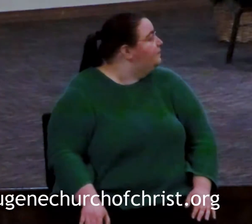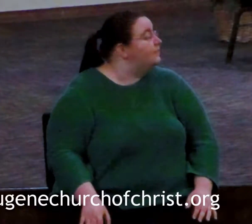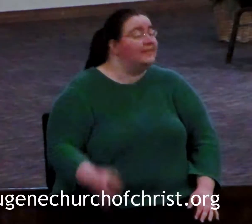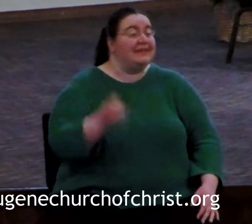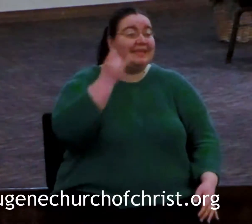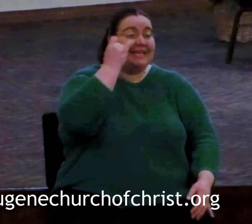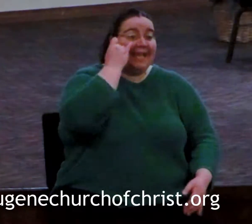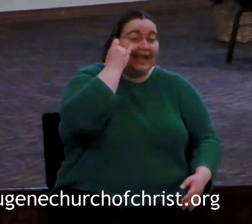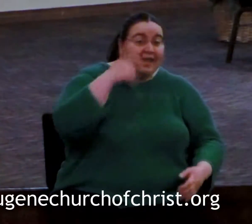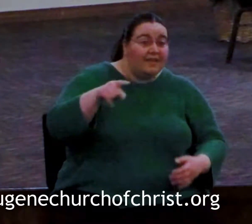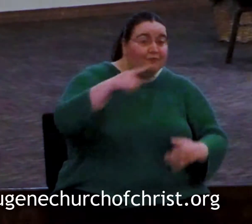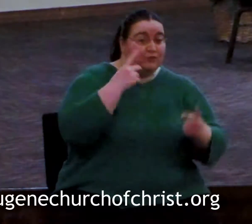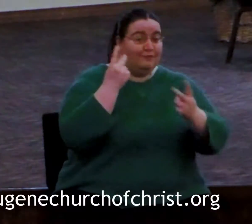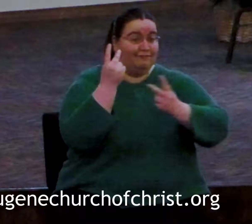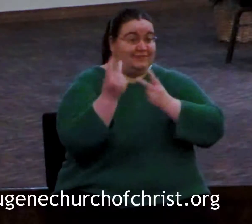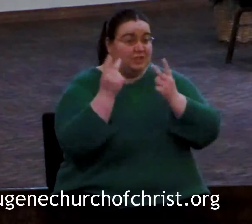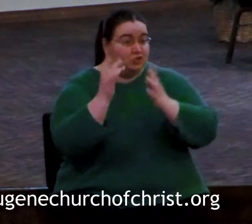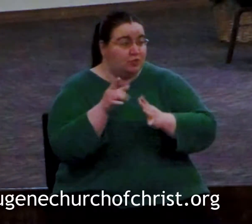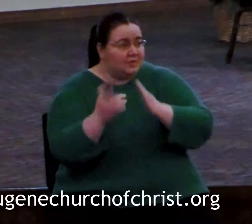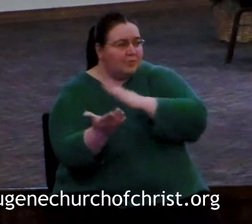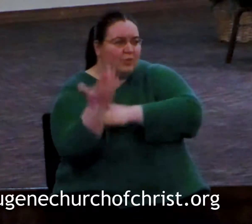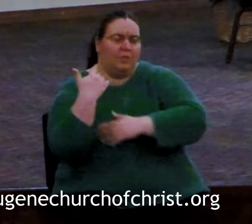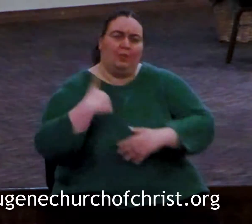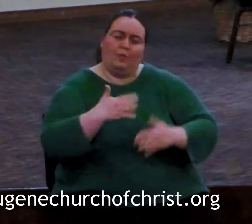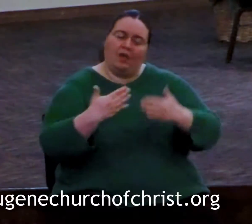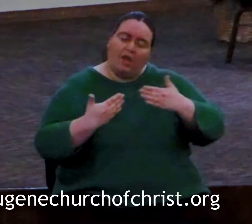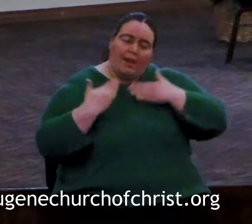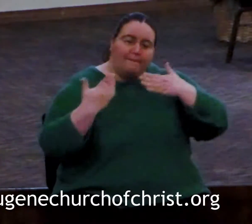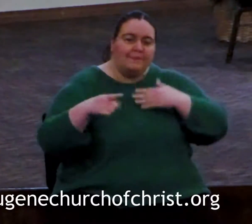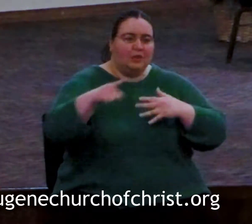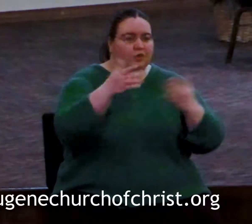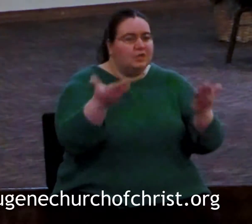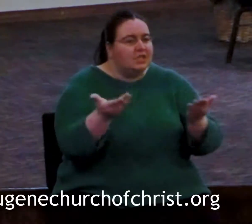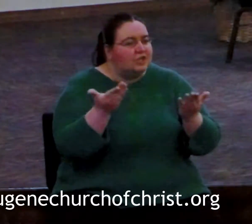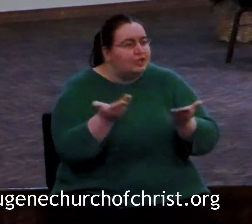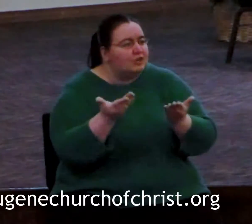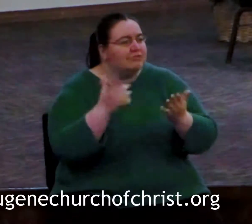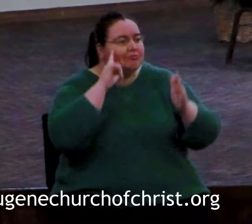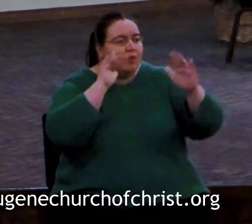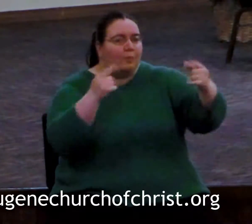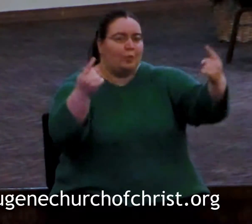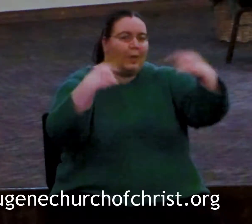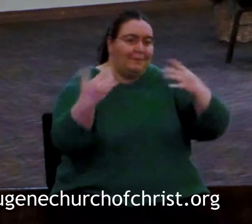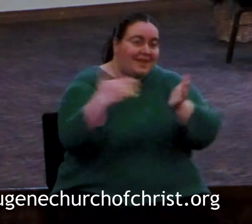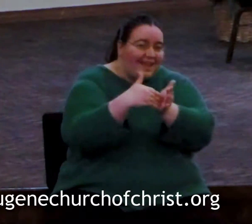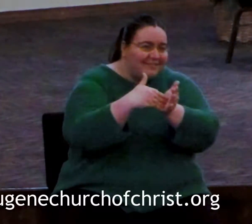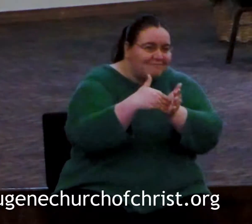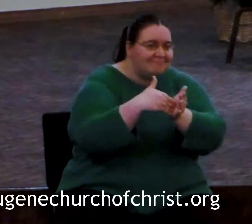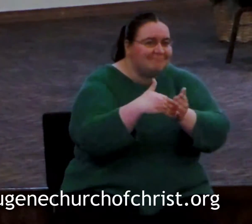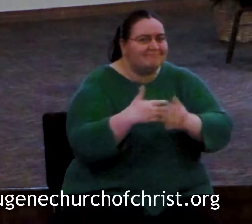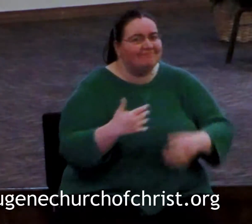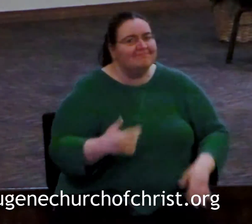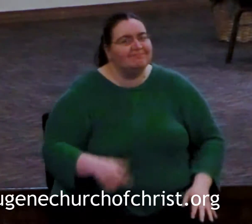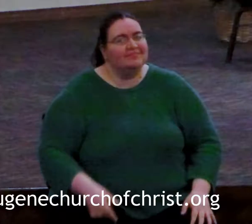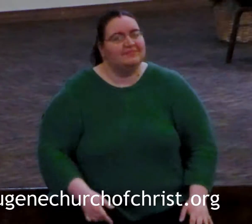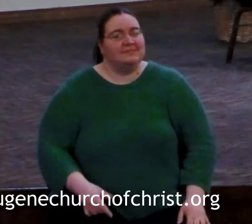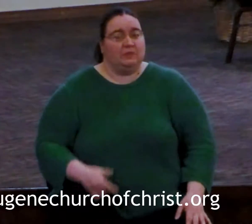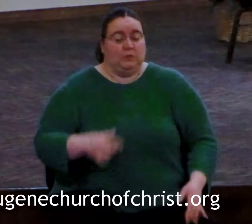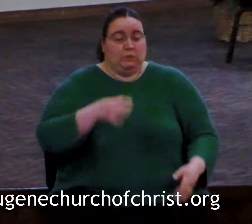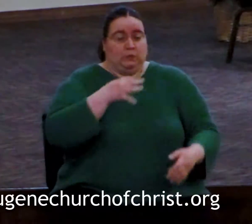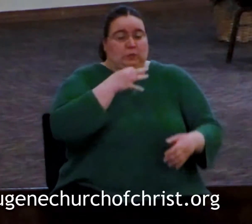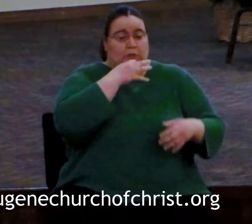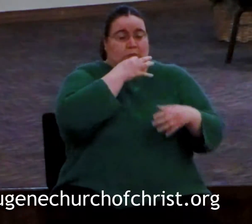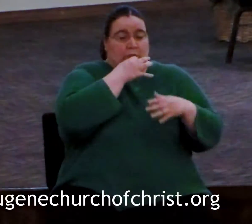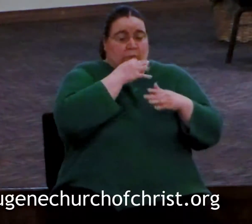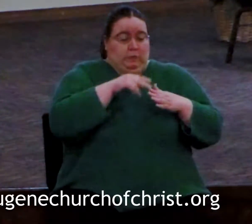If you are visiting with us this morning, we are very glad to have you here. I hope you will come back and see us again sometime. We're on the edge of spring